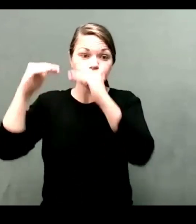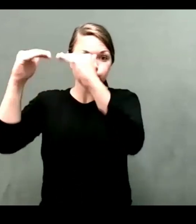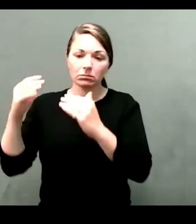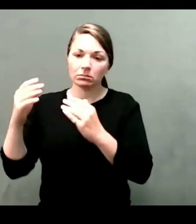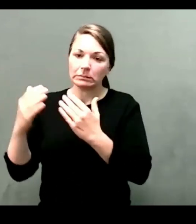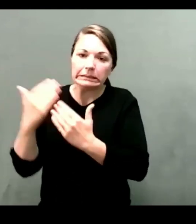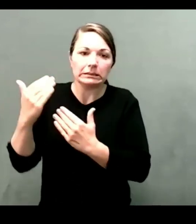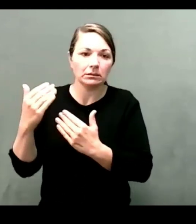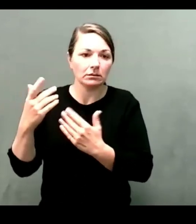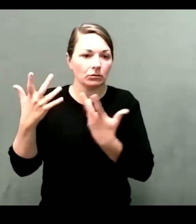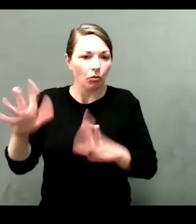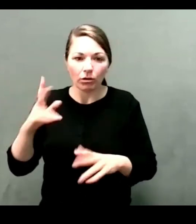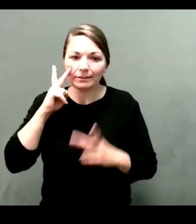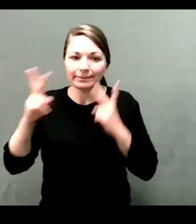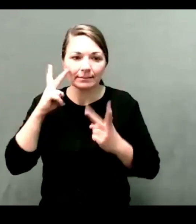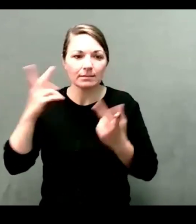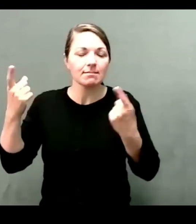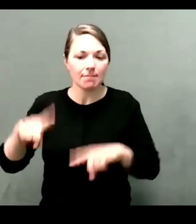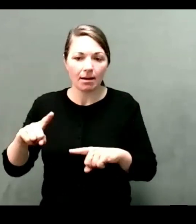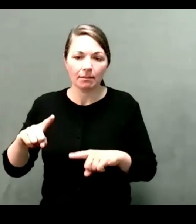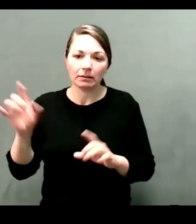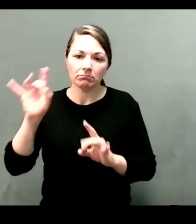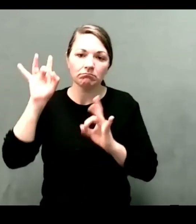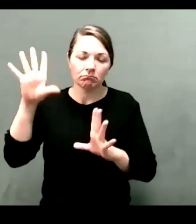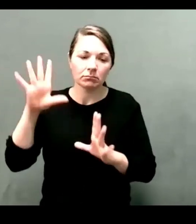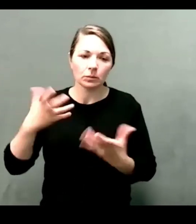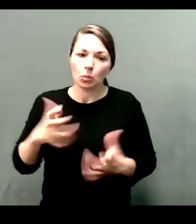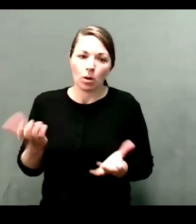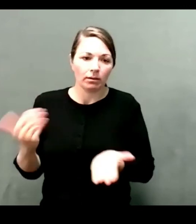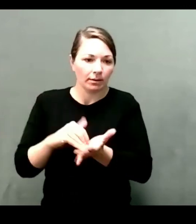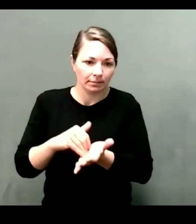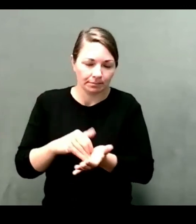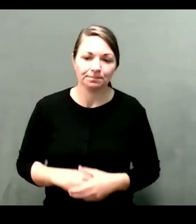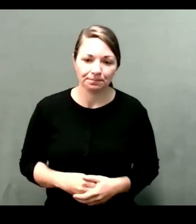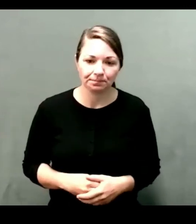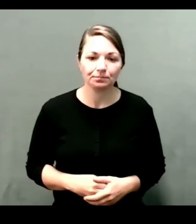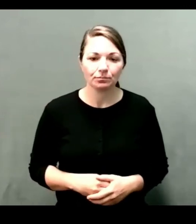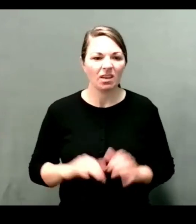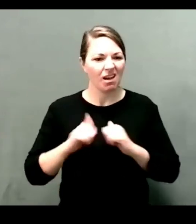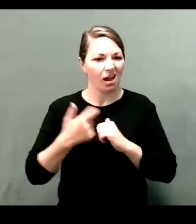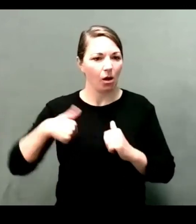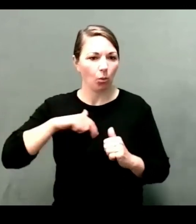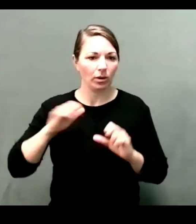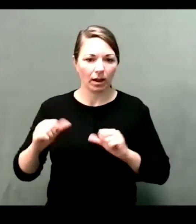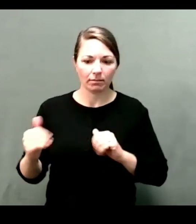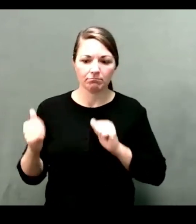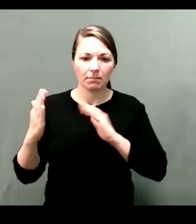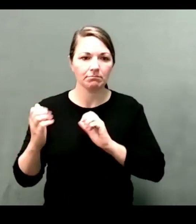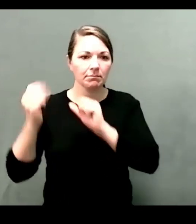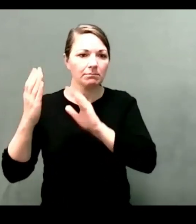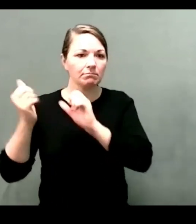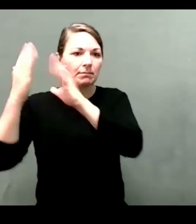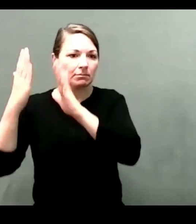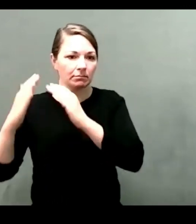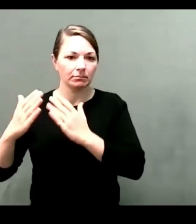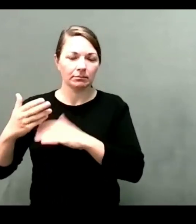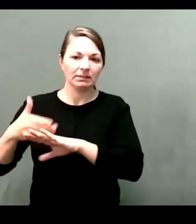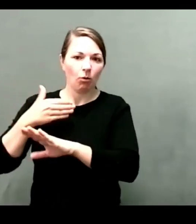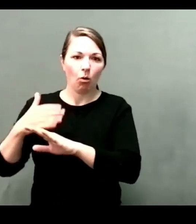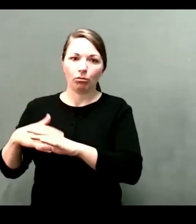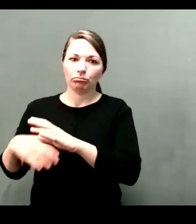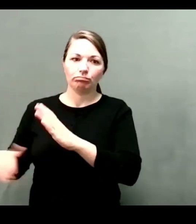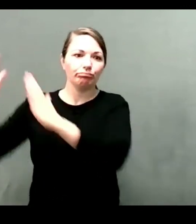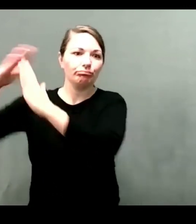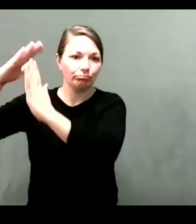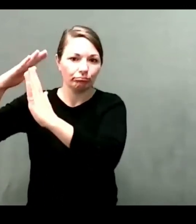about how are we combating these things at each level. The last piece that I want to highlight here is this socio-ecological model that is